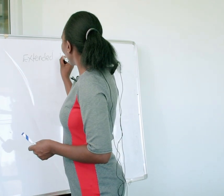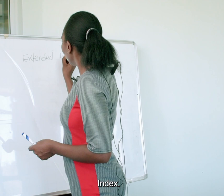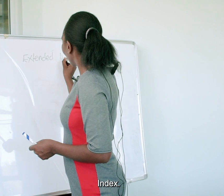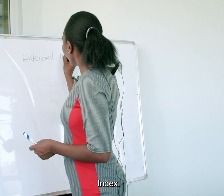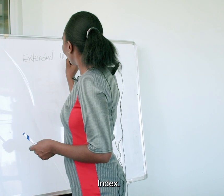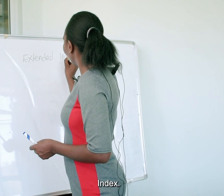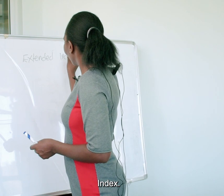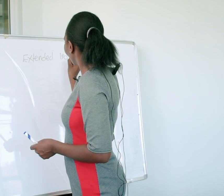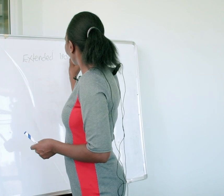index